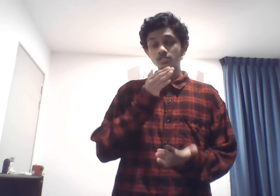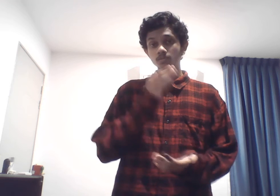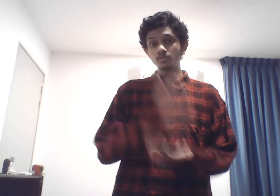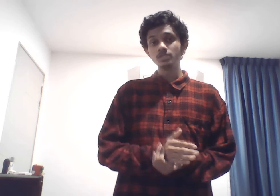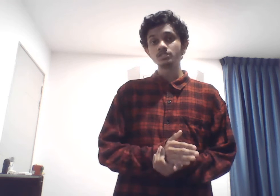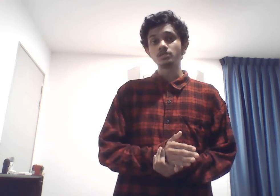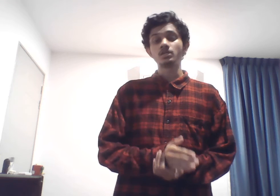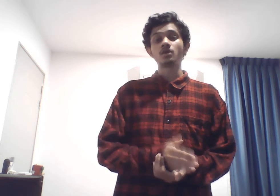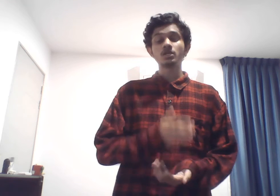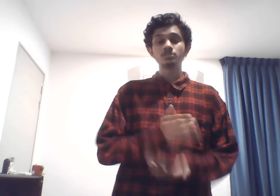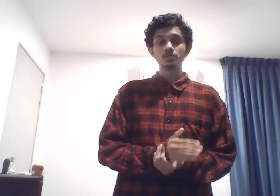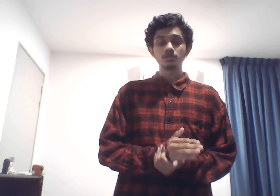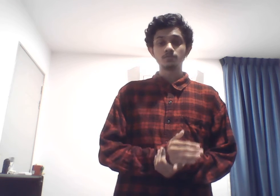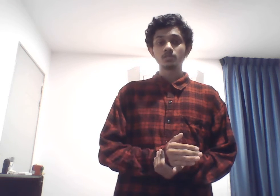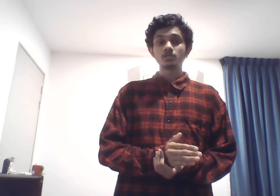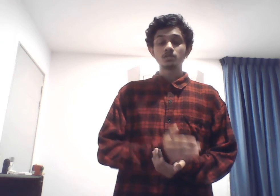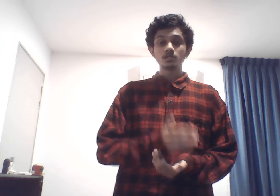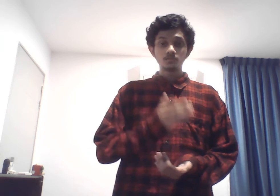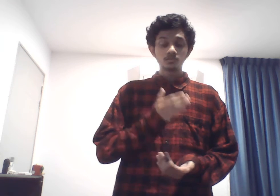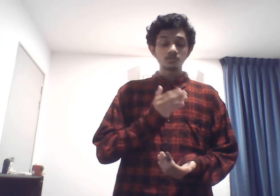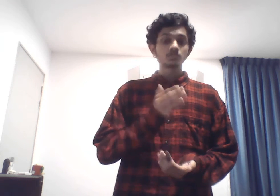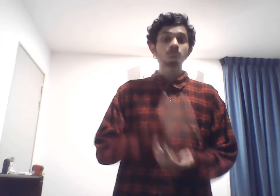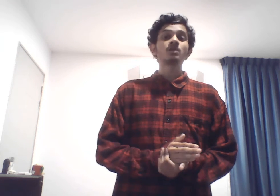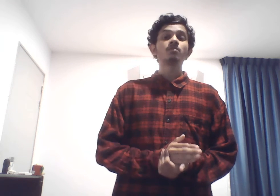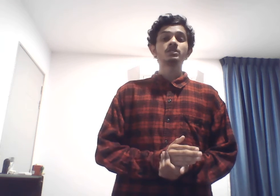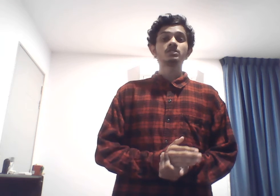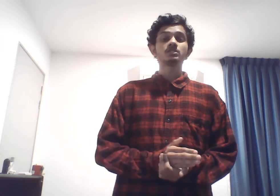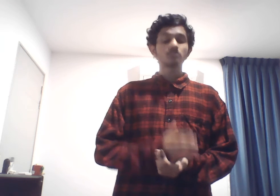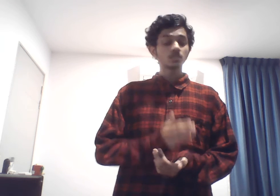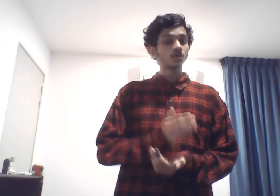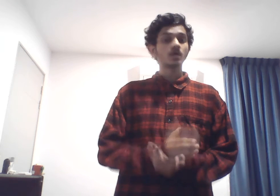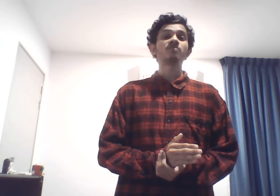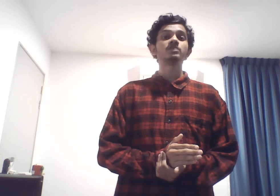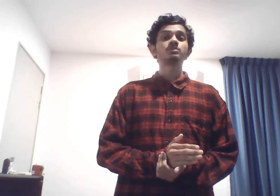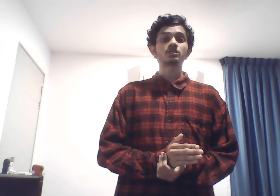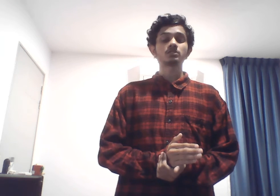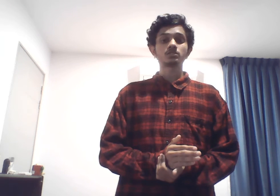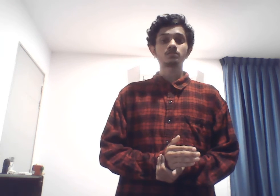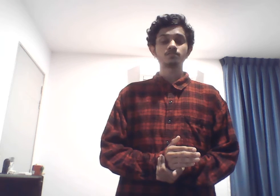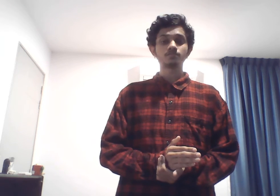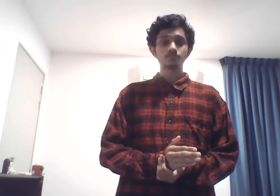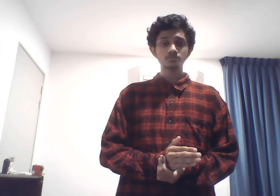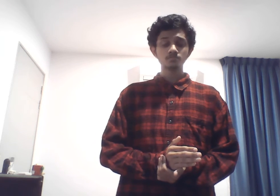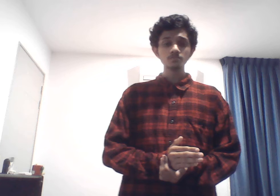in Malaysia, in our country, some places still have these practices.